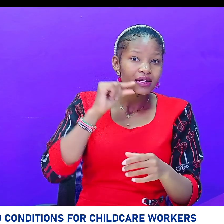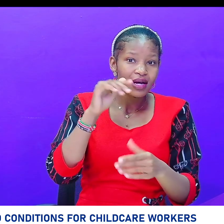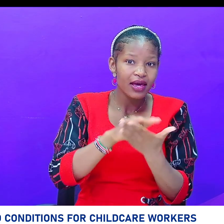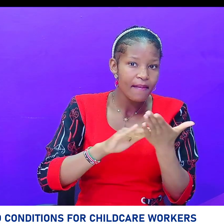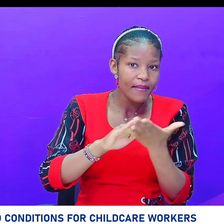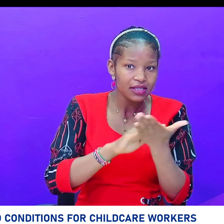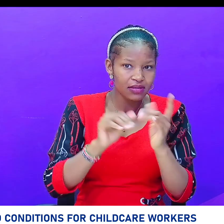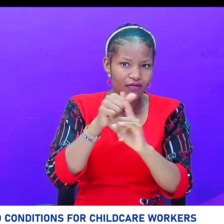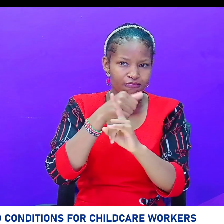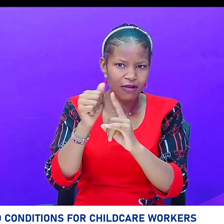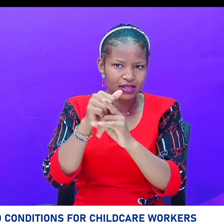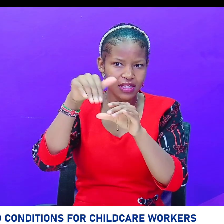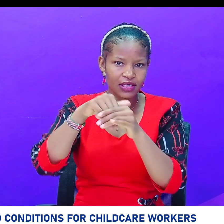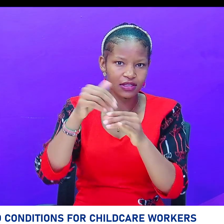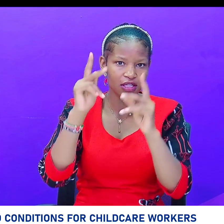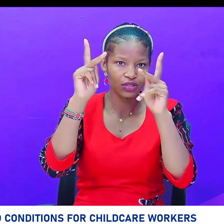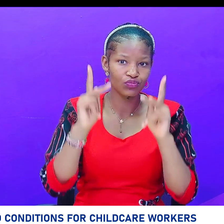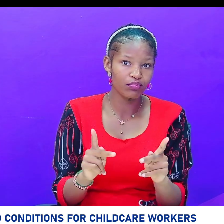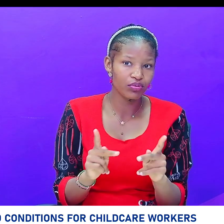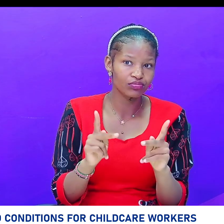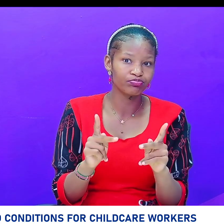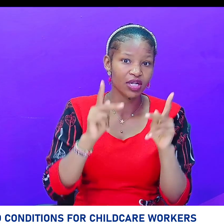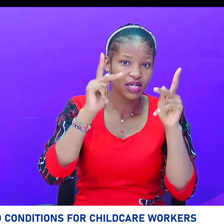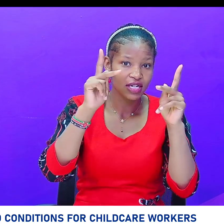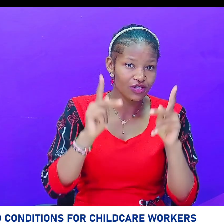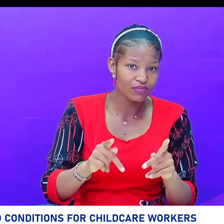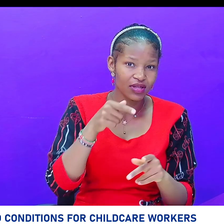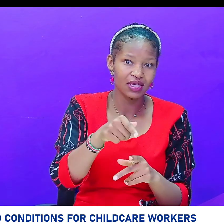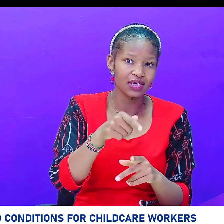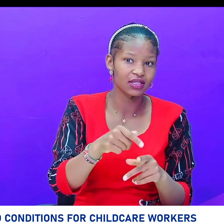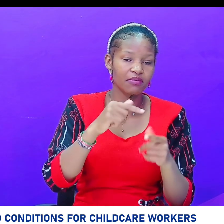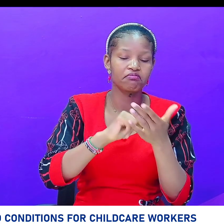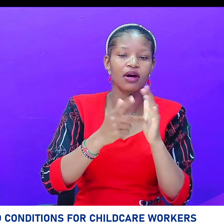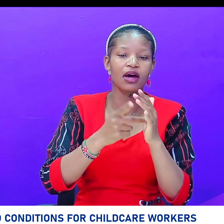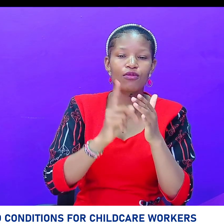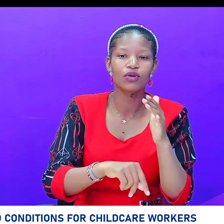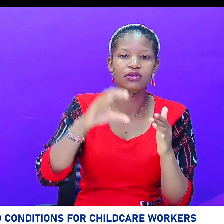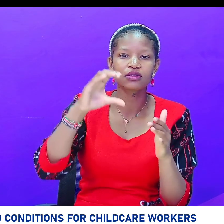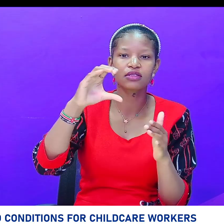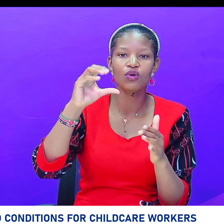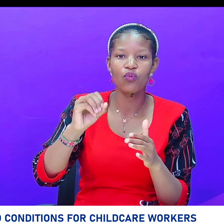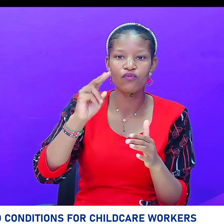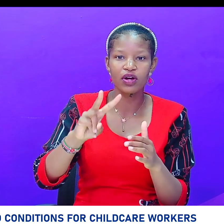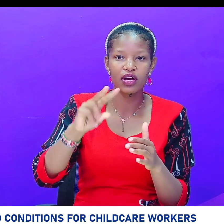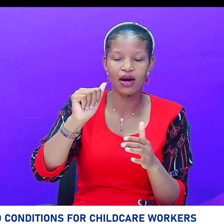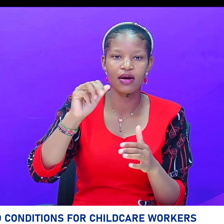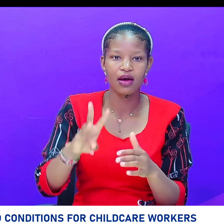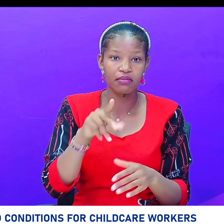forum on sexual and gender-based violence was held in Kisumu. The groups under their coalition,